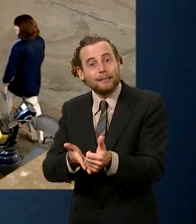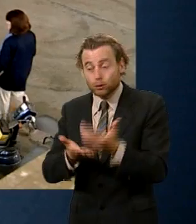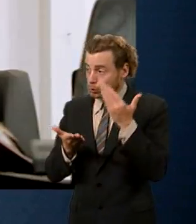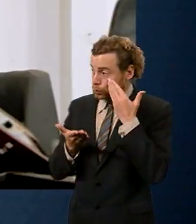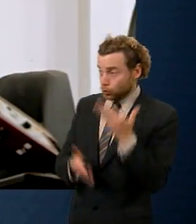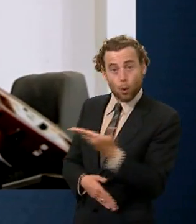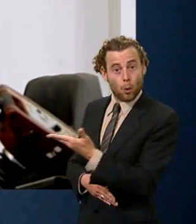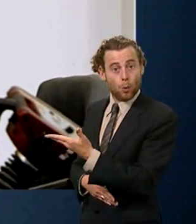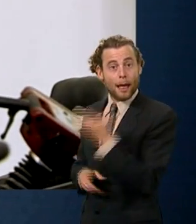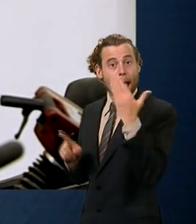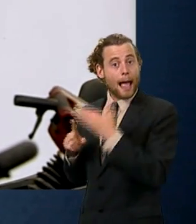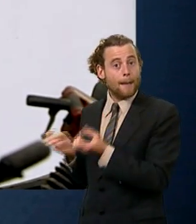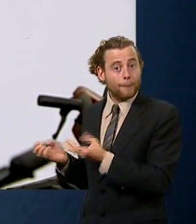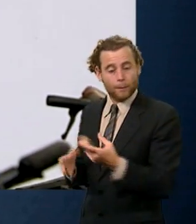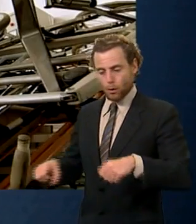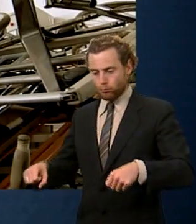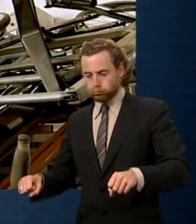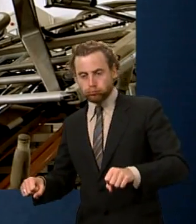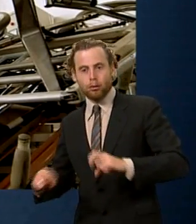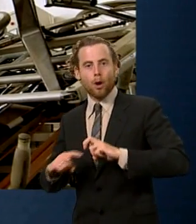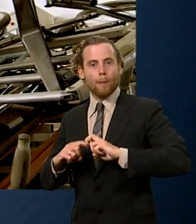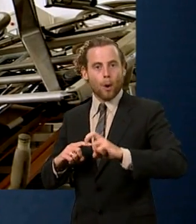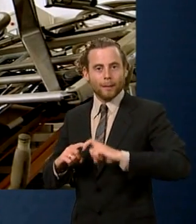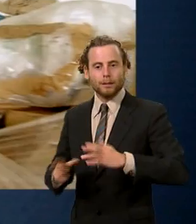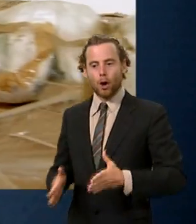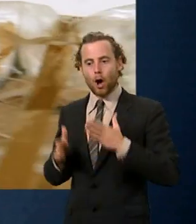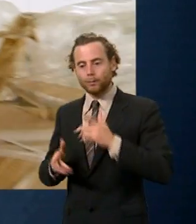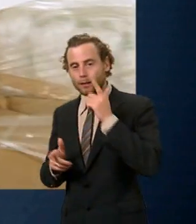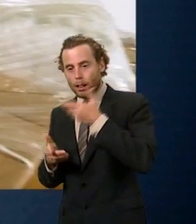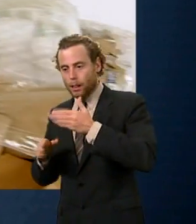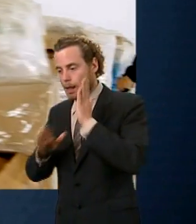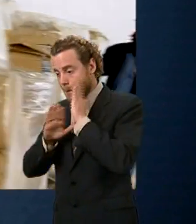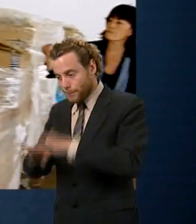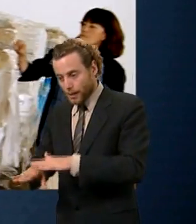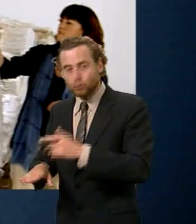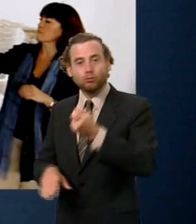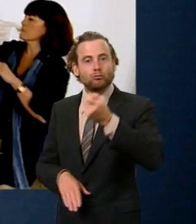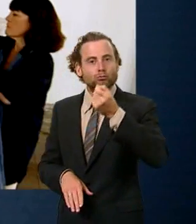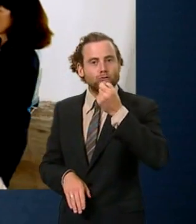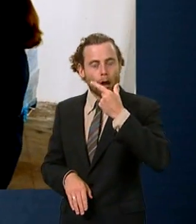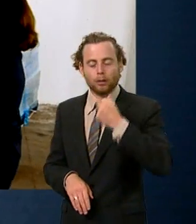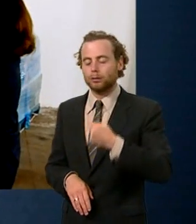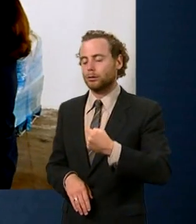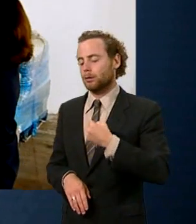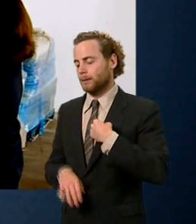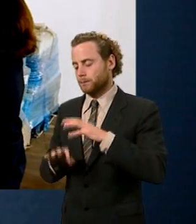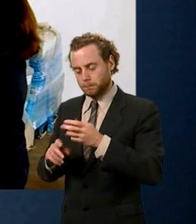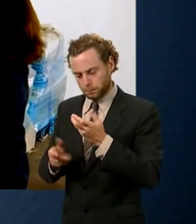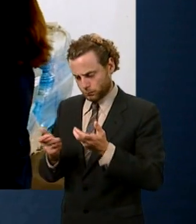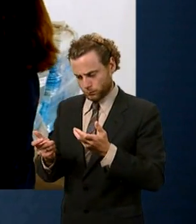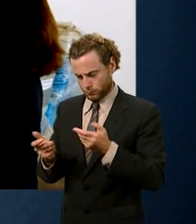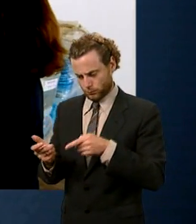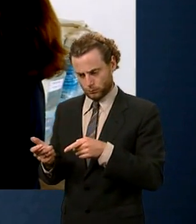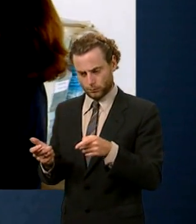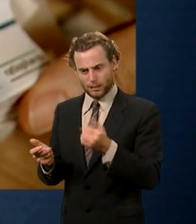a warehouse. Mobility scooters, hospital beds and drugs. But I found that 2/3 of the medicines